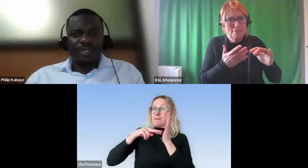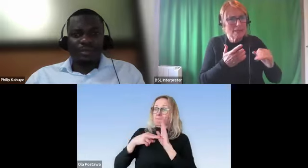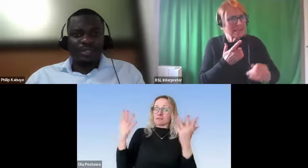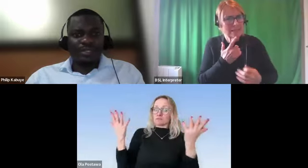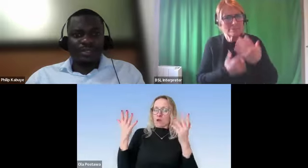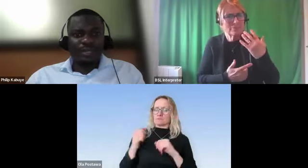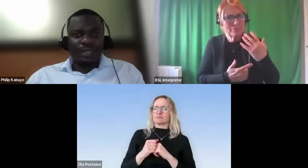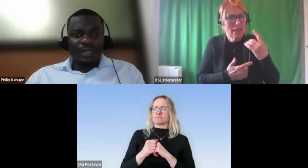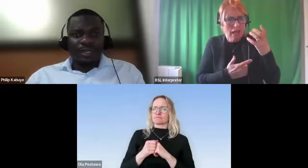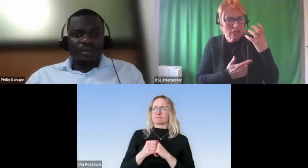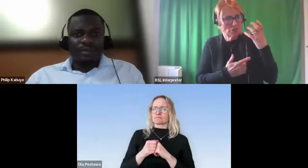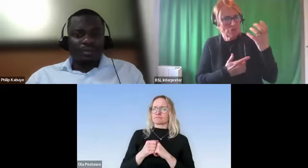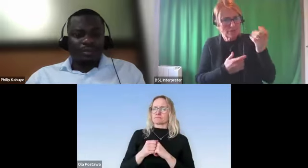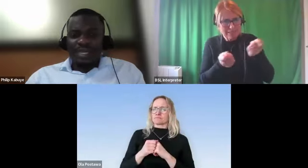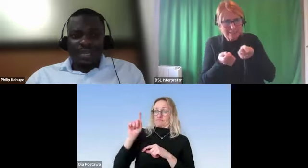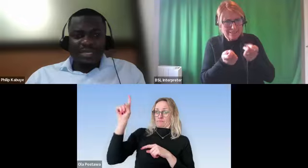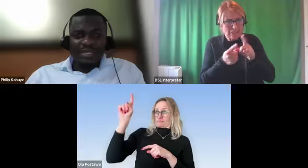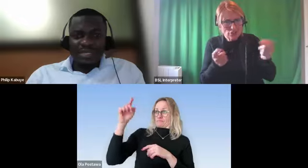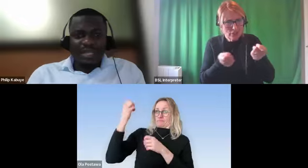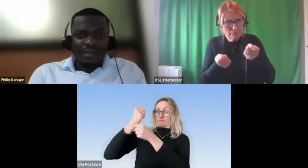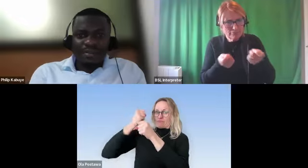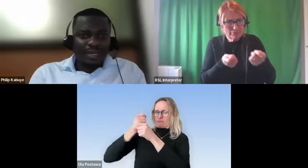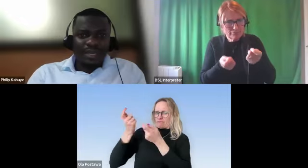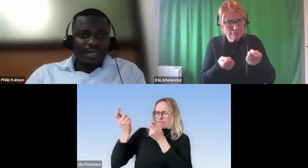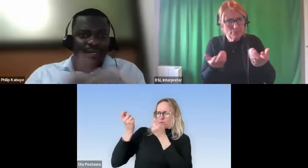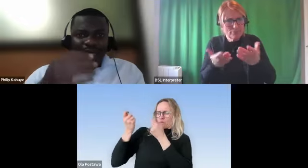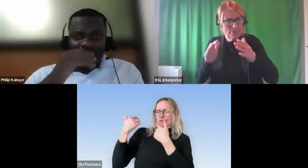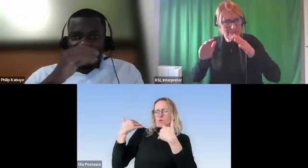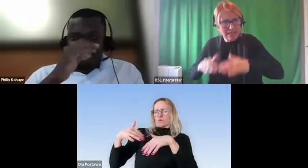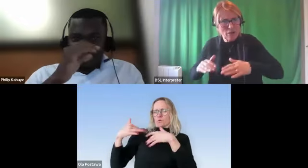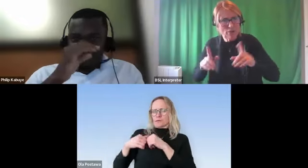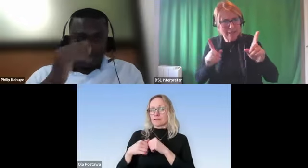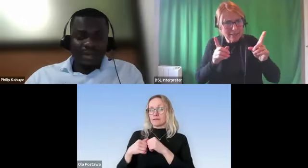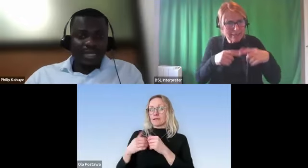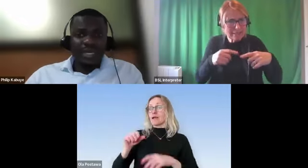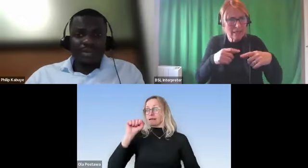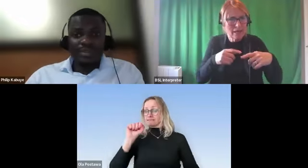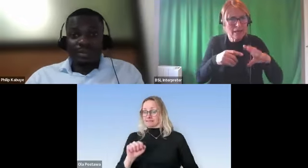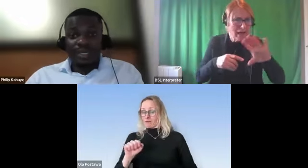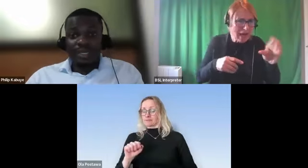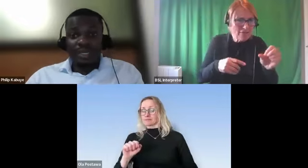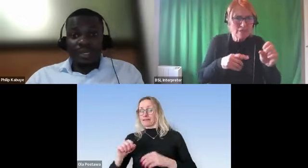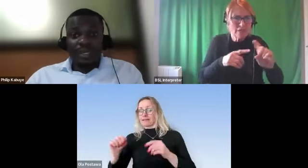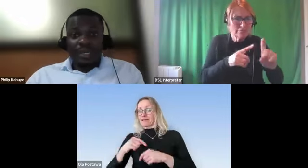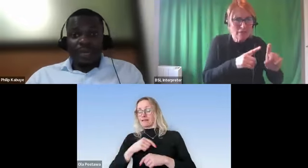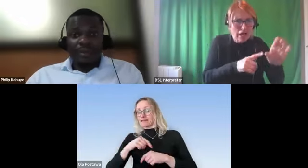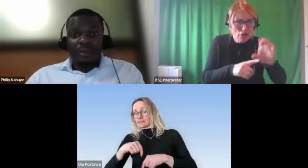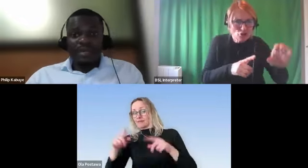digital sovereignty policies in many places in the South, India, some African countries